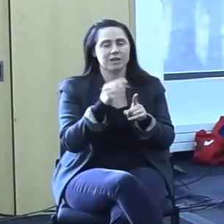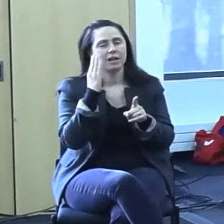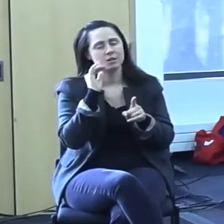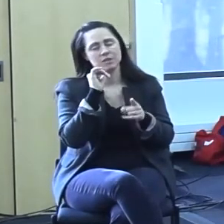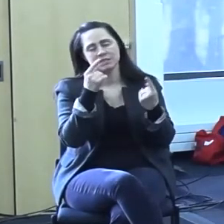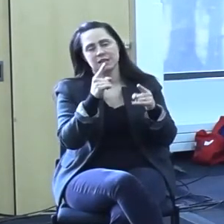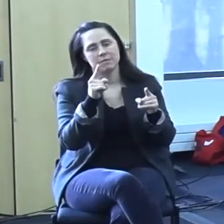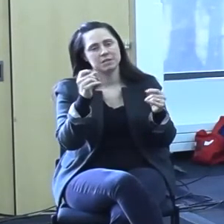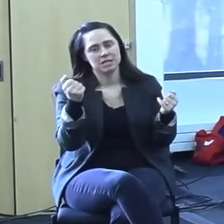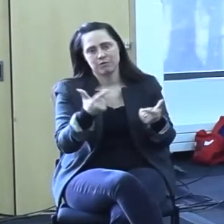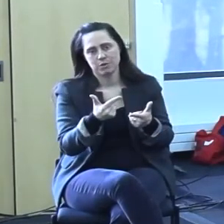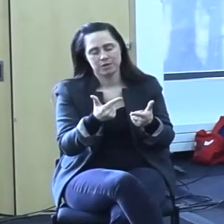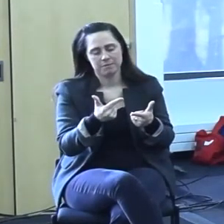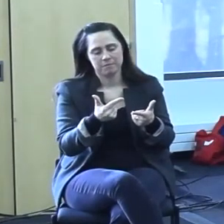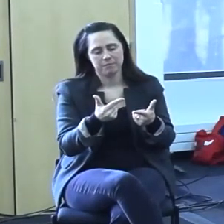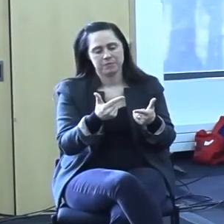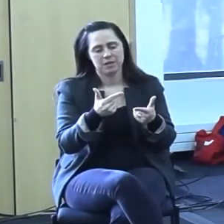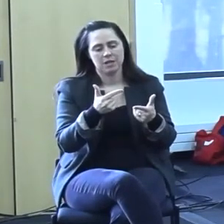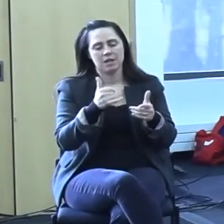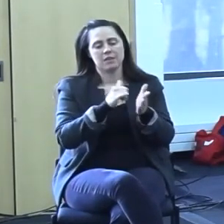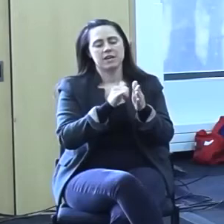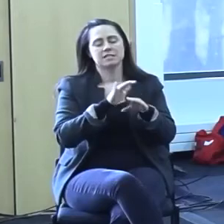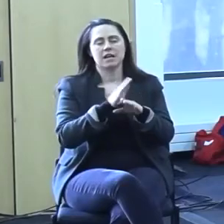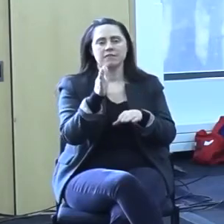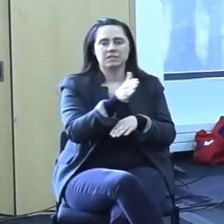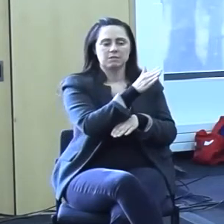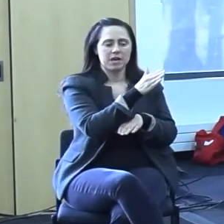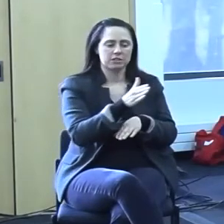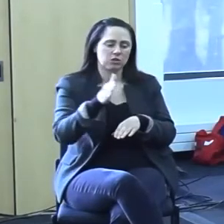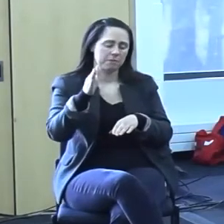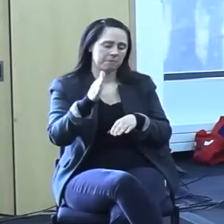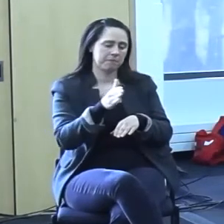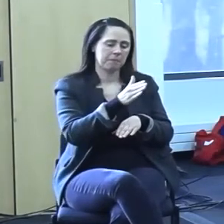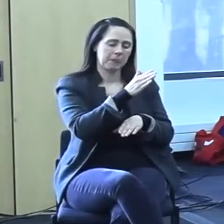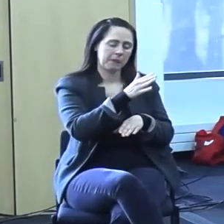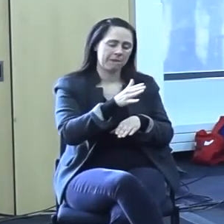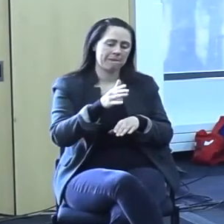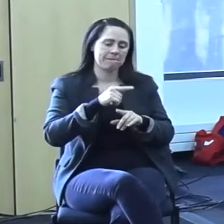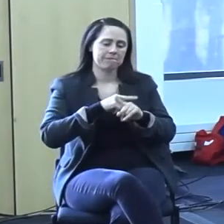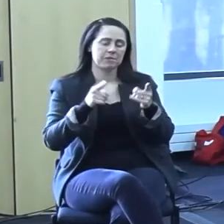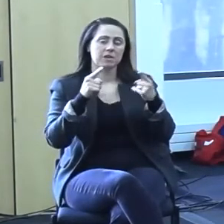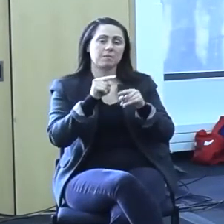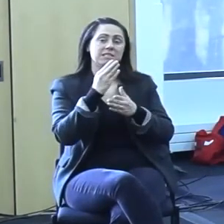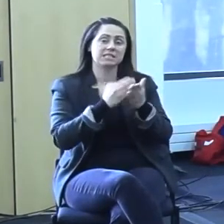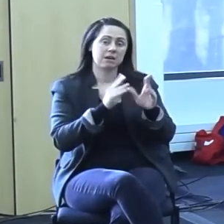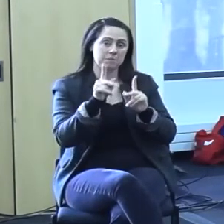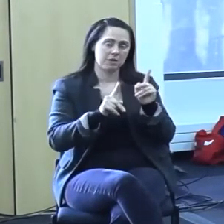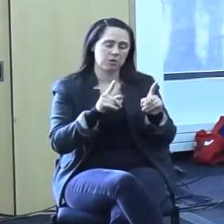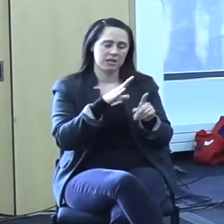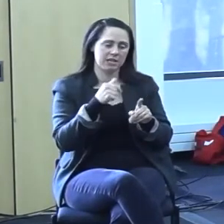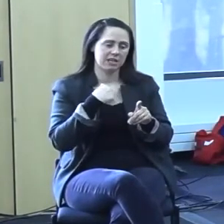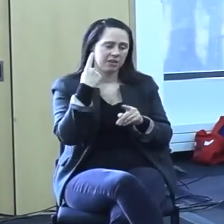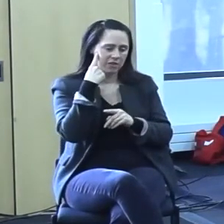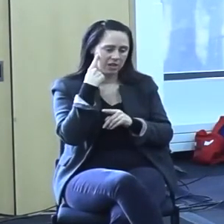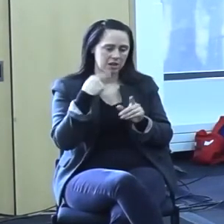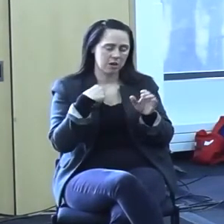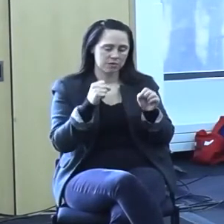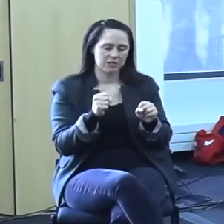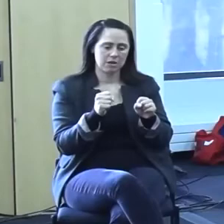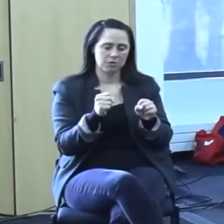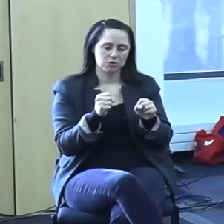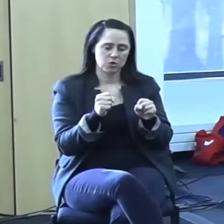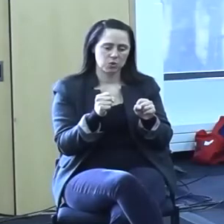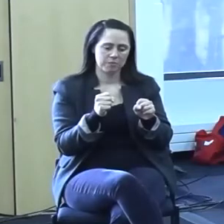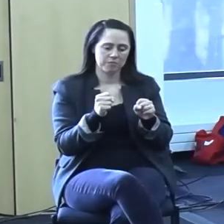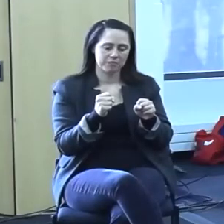doesn't happen to everyone who's on the spectrum, but it does happen to some. And I think, I was able to